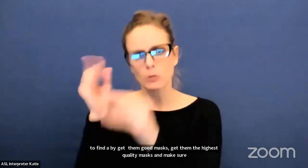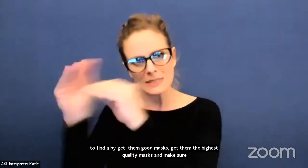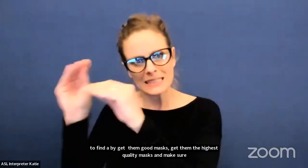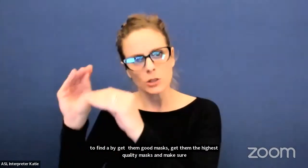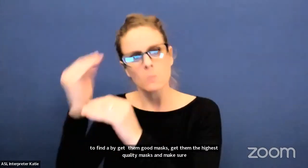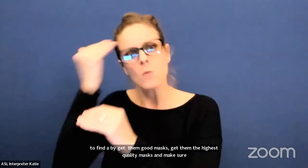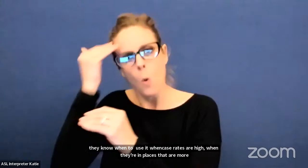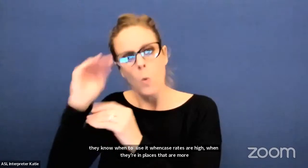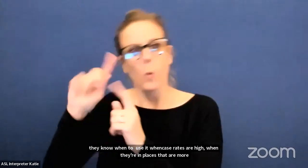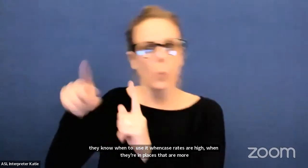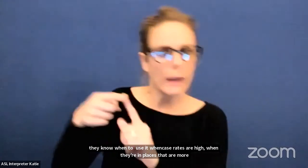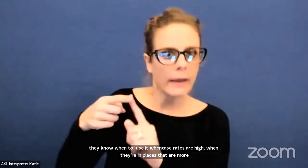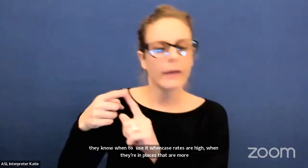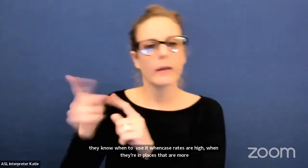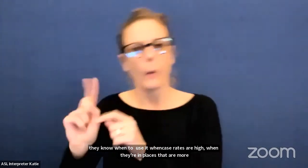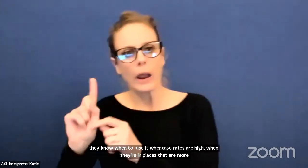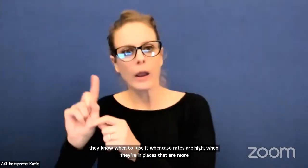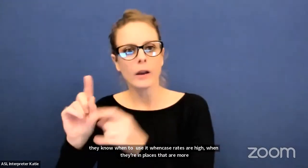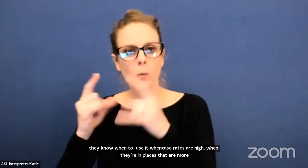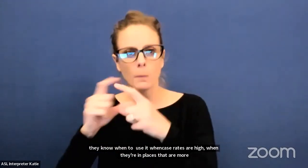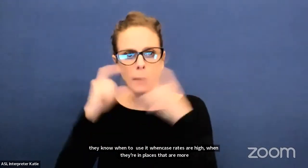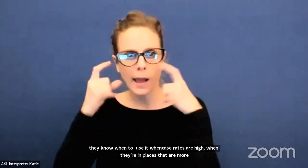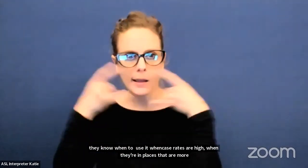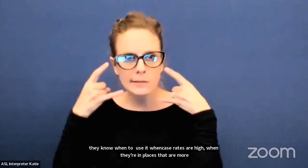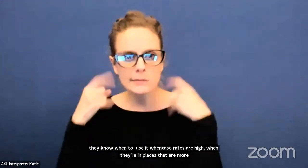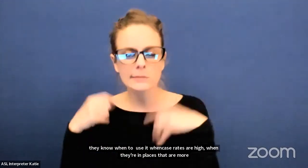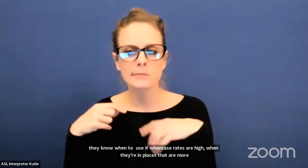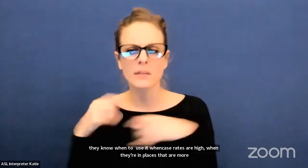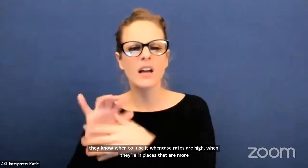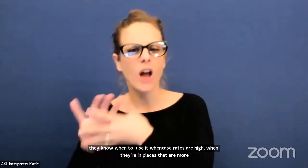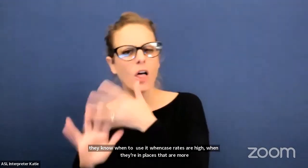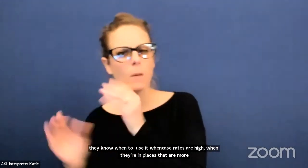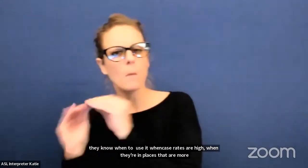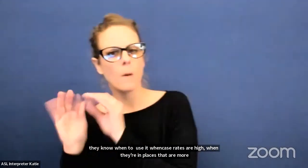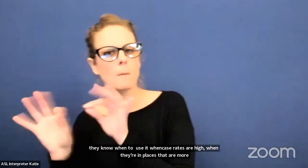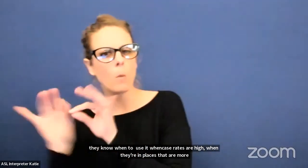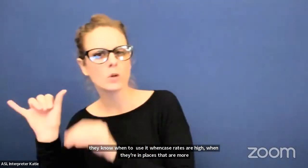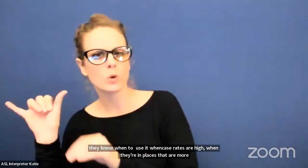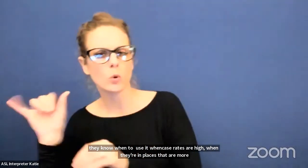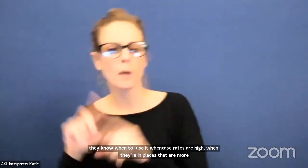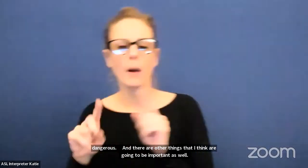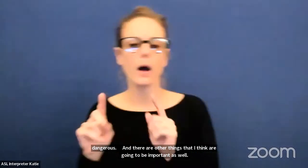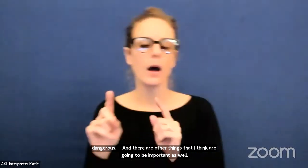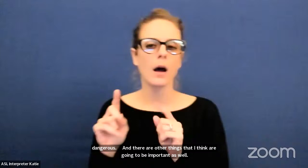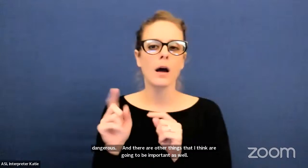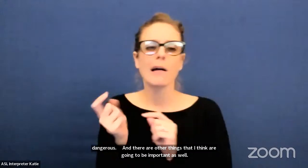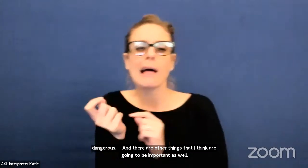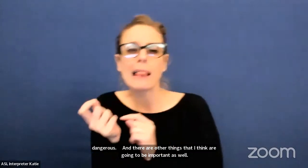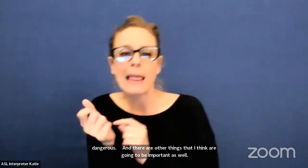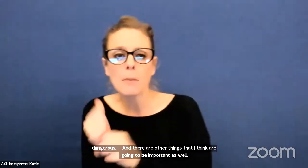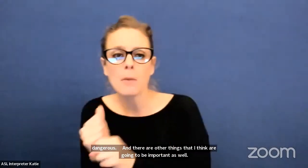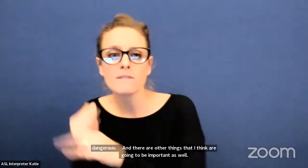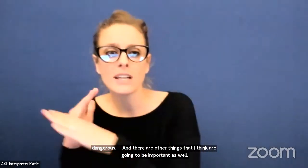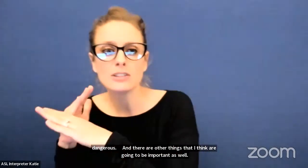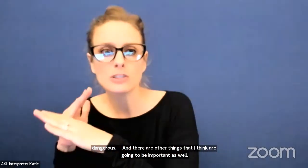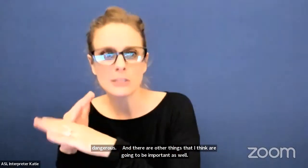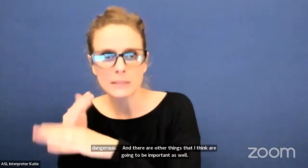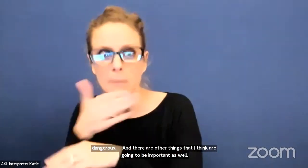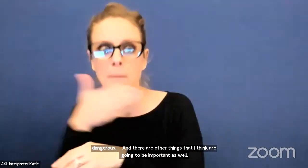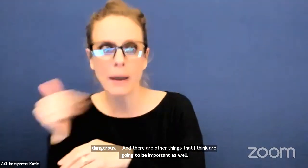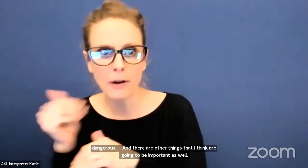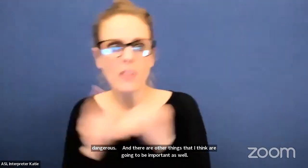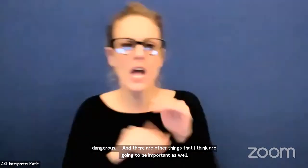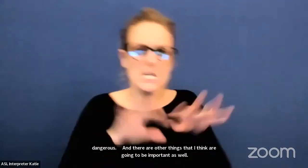And there are other things I think that are going to be important as well. But an ounce of prevention is worth a pound of cure, right? And so I